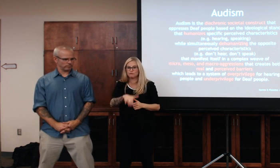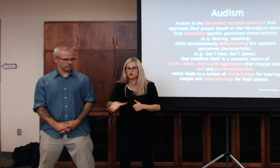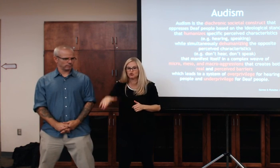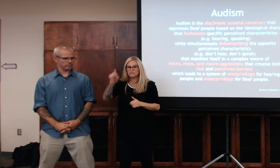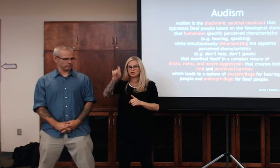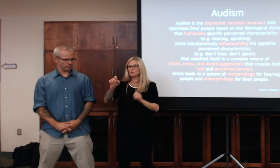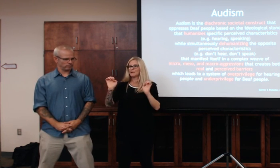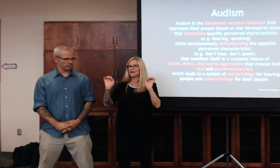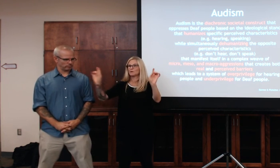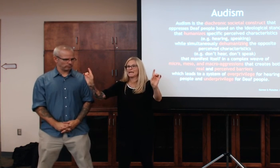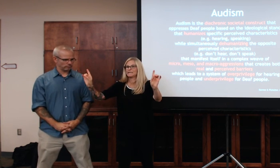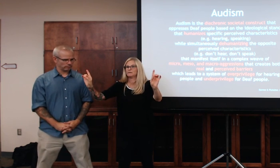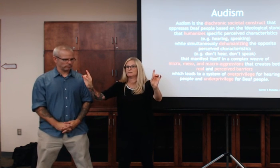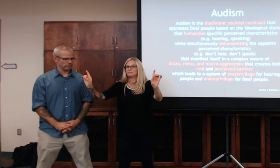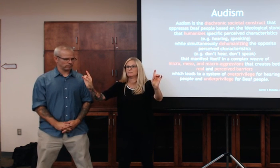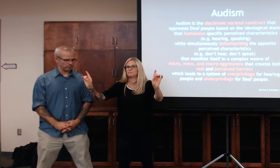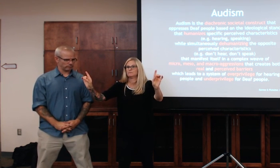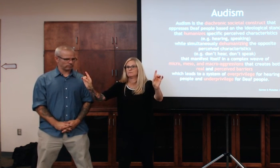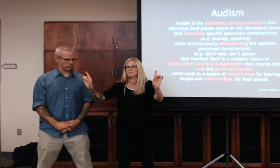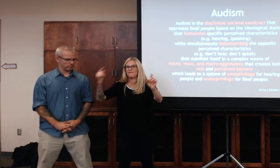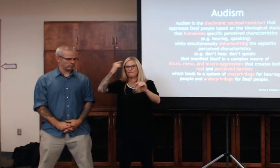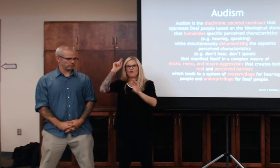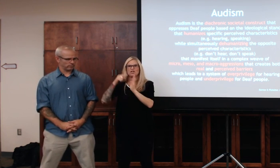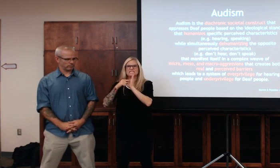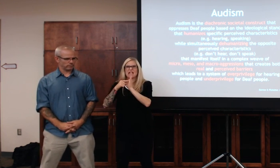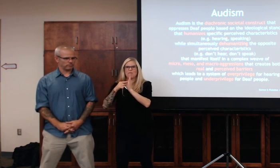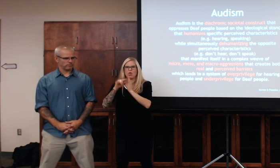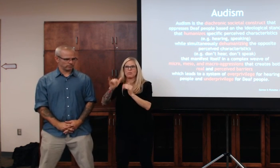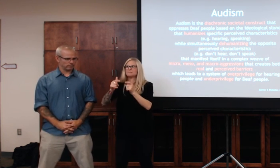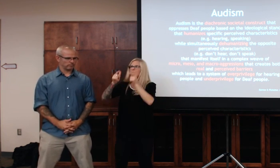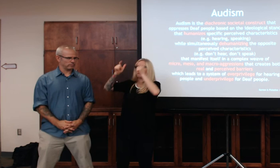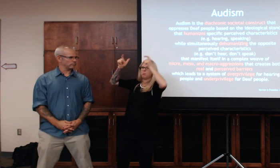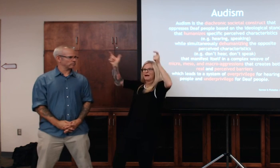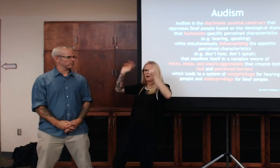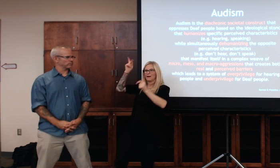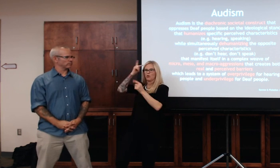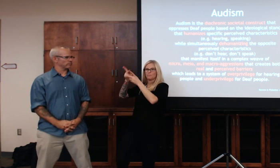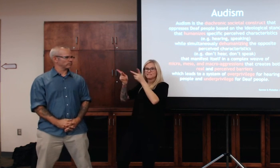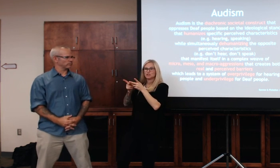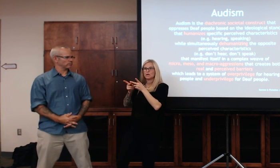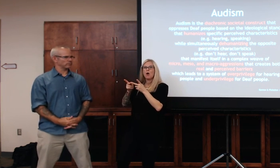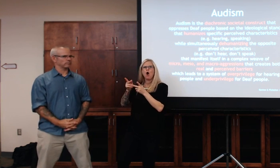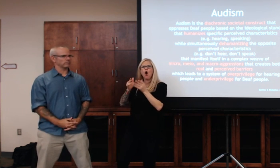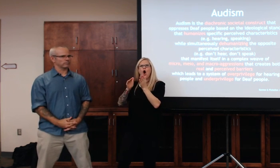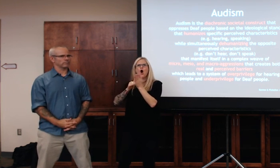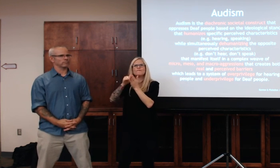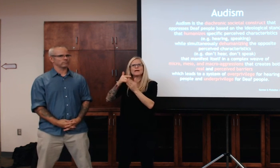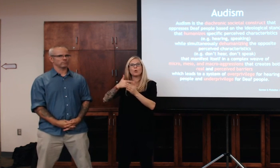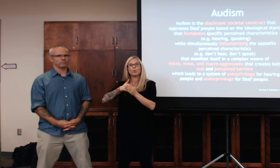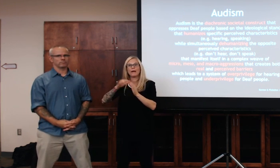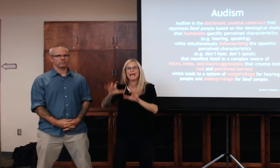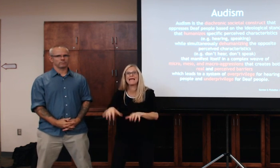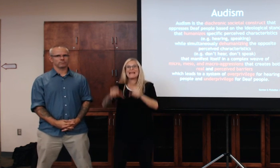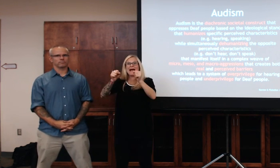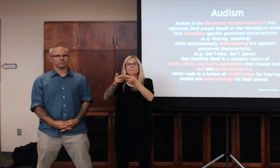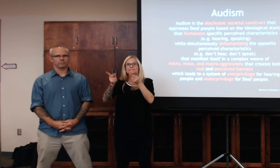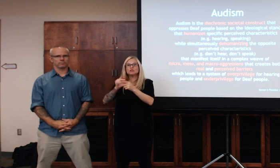examples. How a deaf child should be educated is another larger political example. That's a huge political position. Often we take a